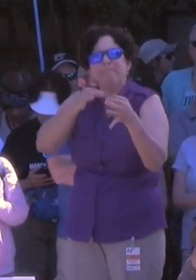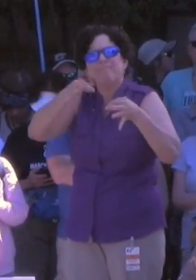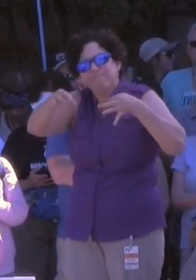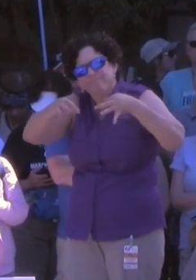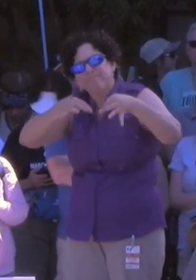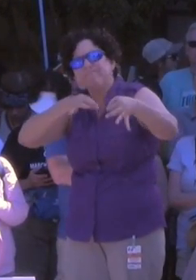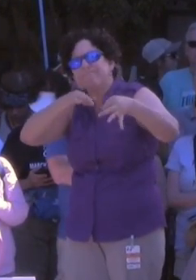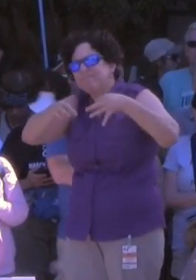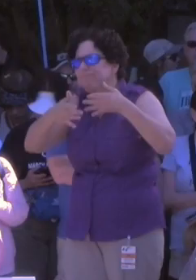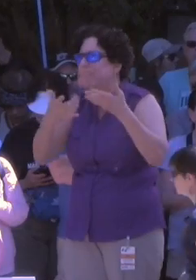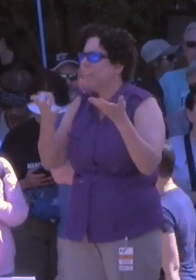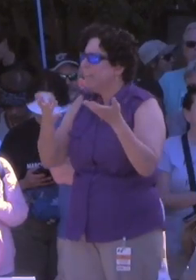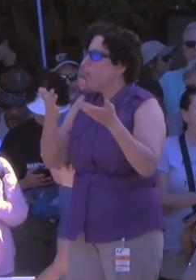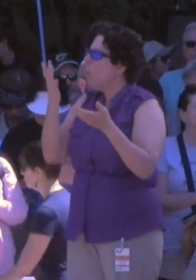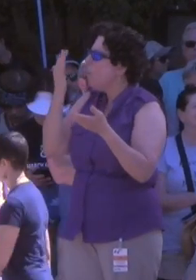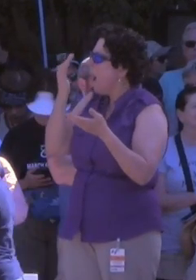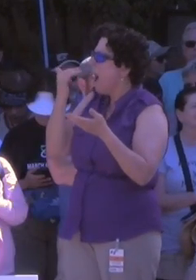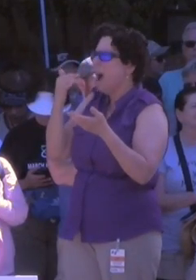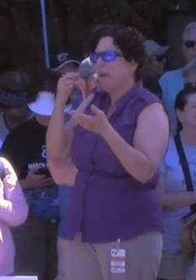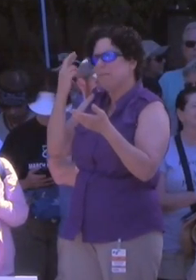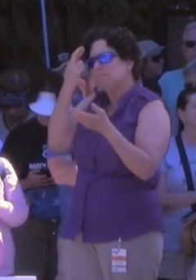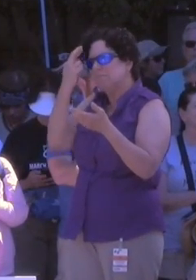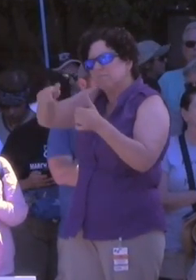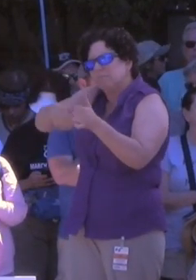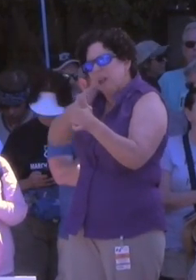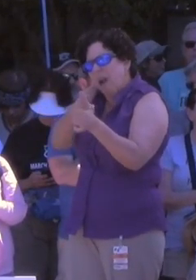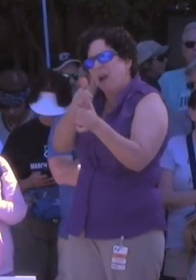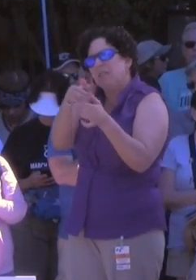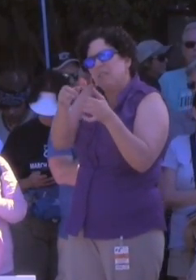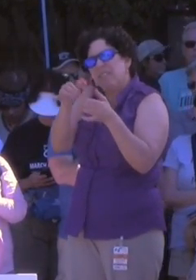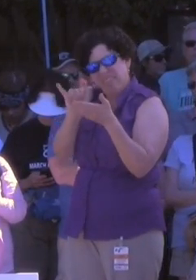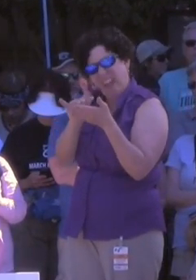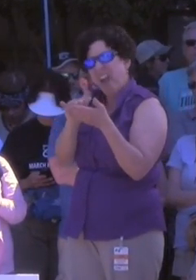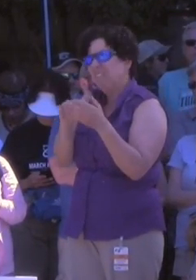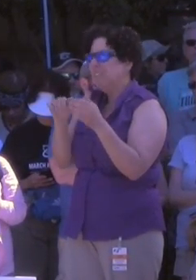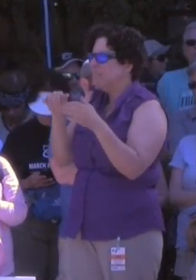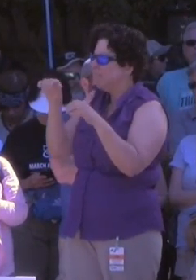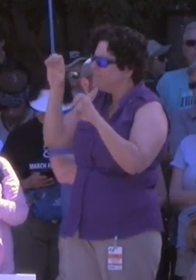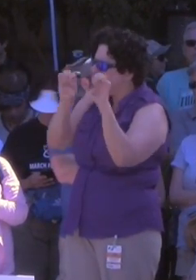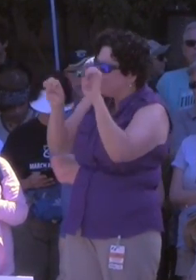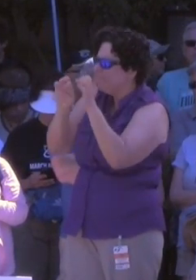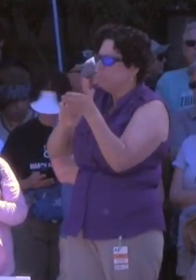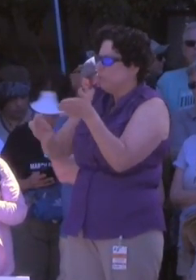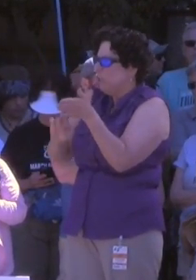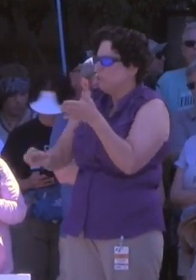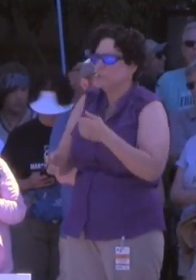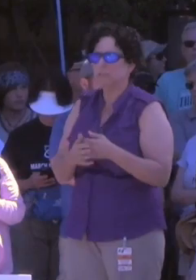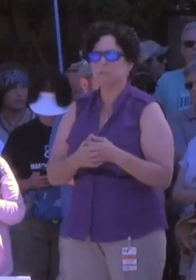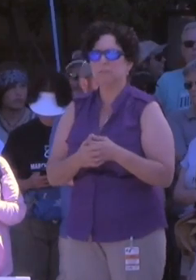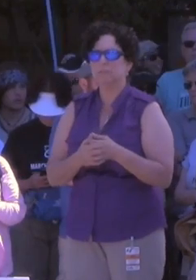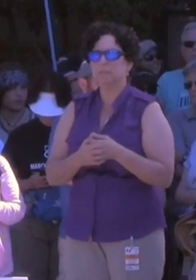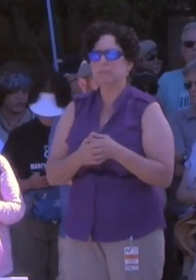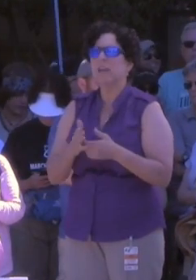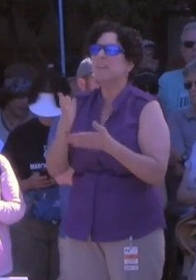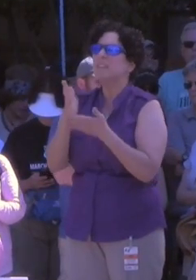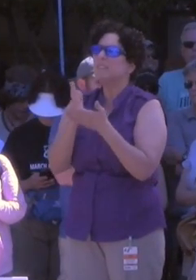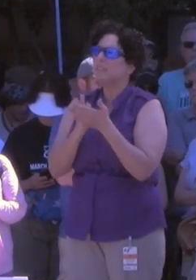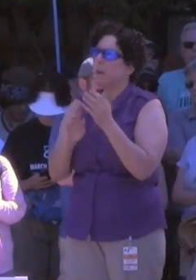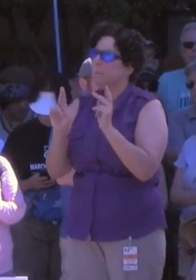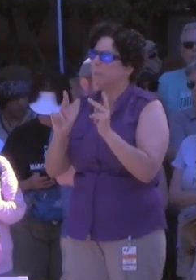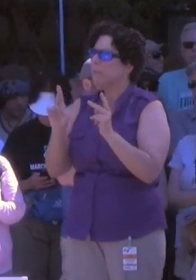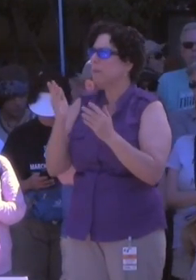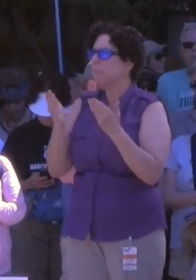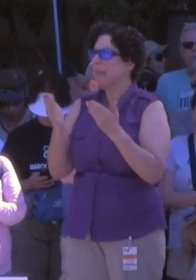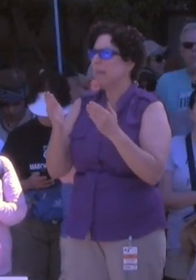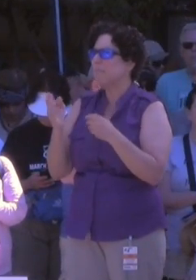we're doing and why we're doing it. The second disconnect that I see is that people may see the objectivity or